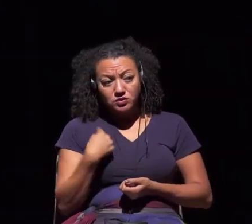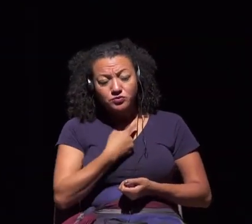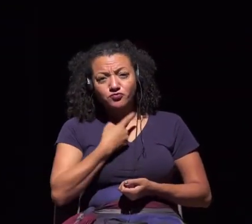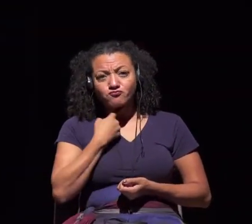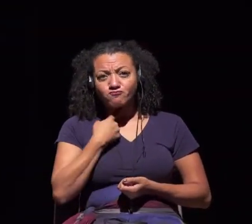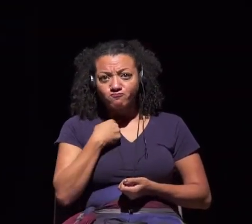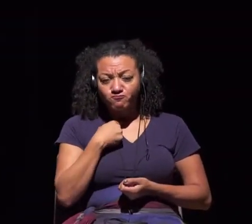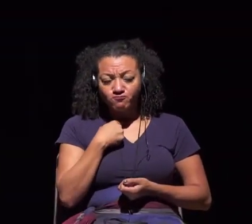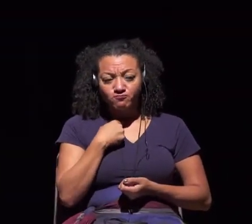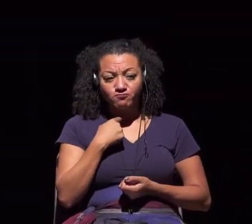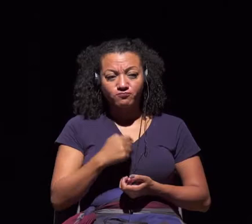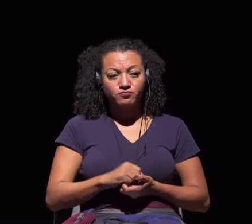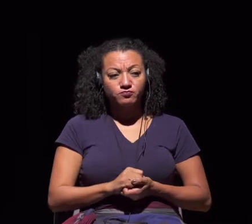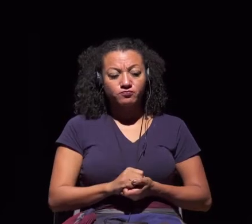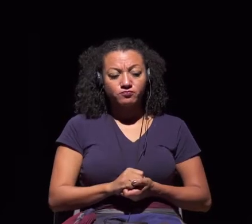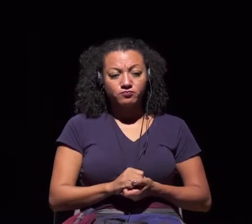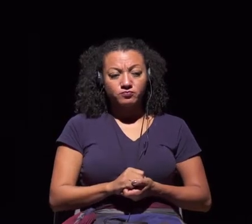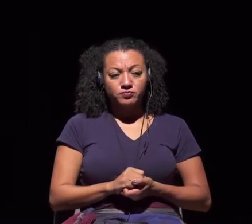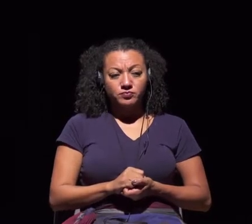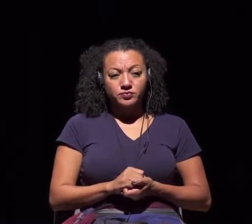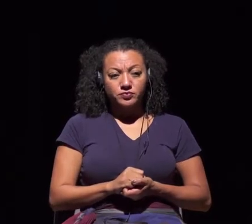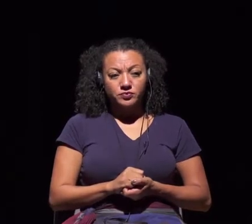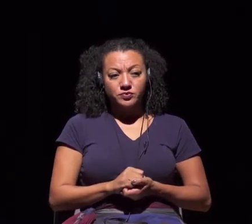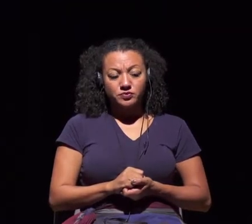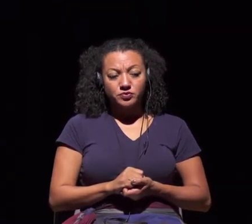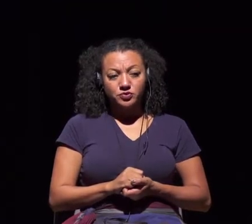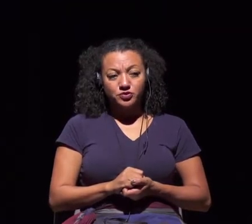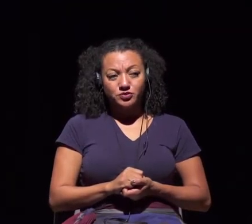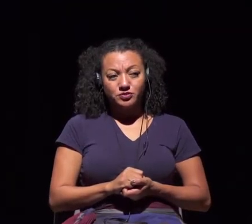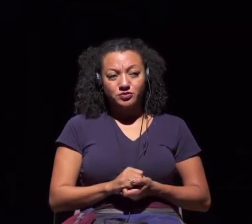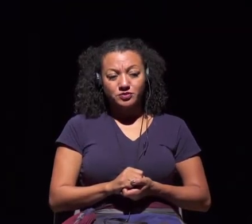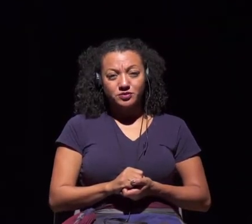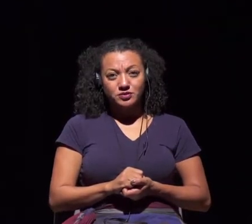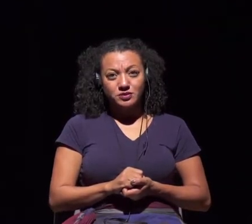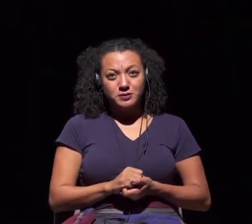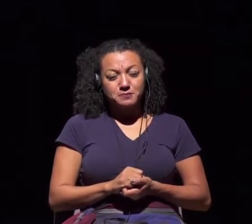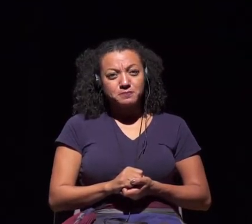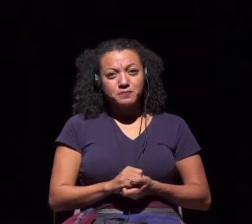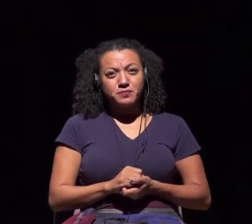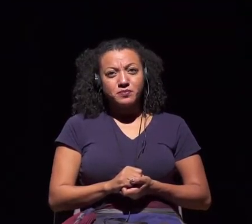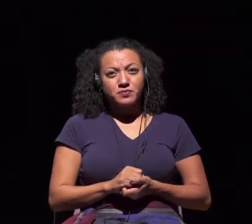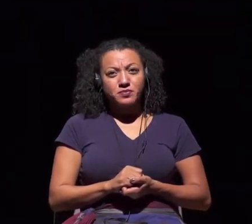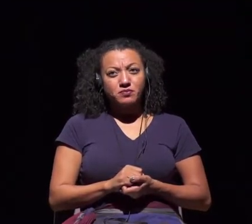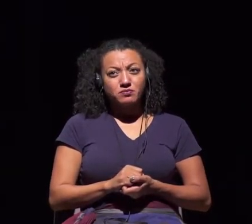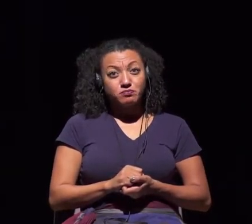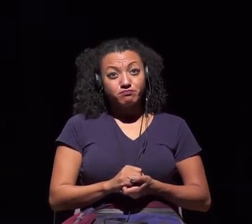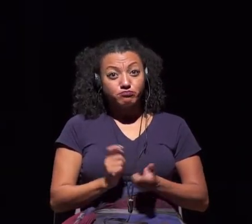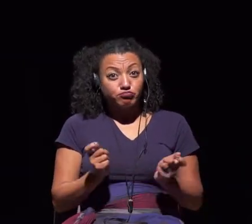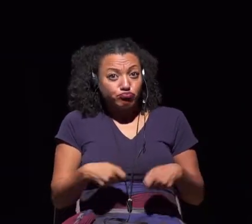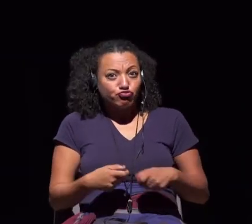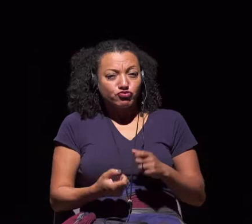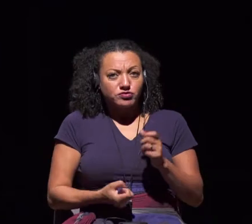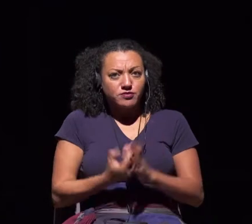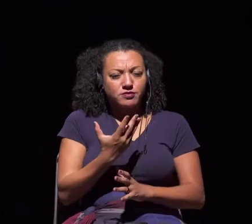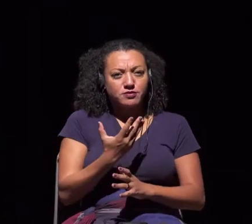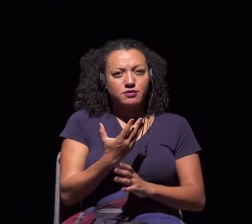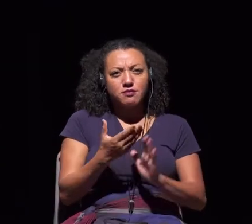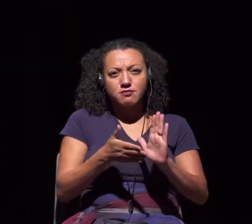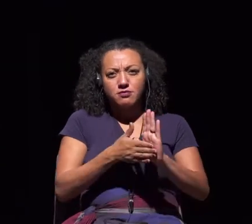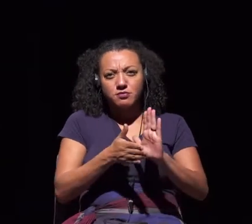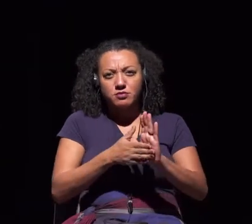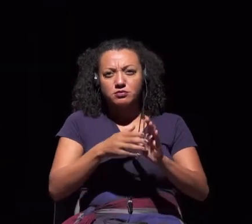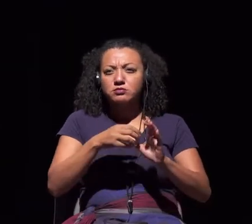what is allowed. And in that moment, I had 3 months to come up with a proposal and a concept and to execute. And